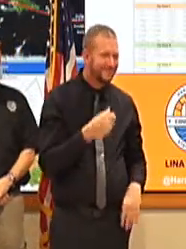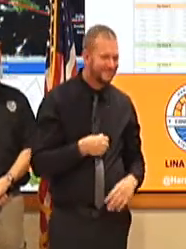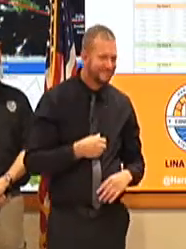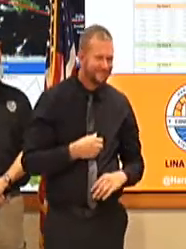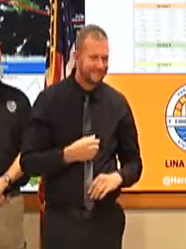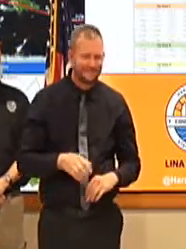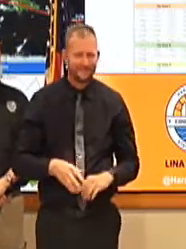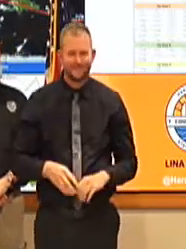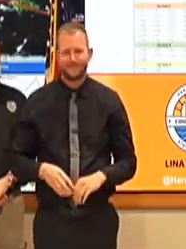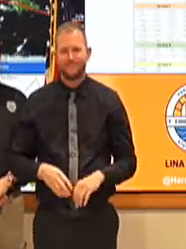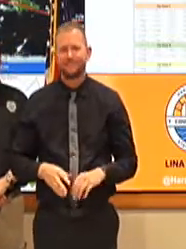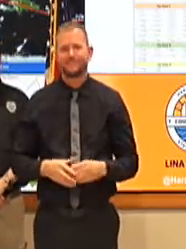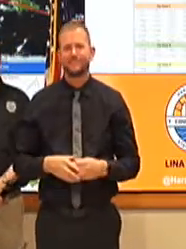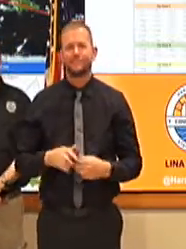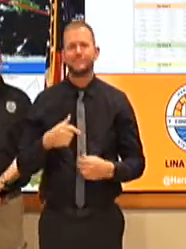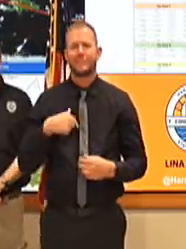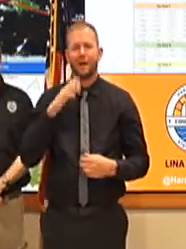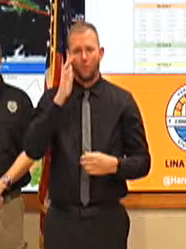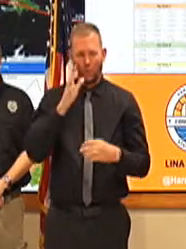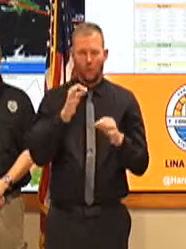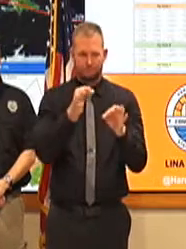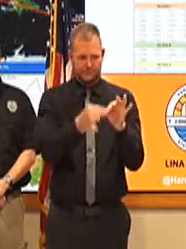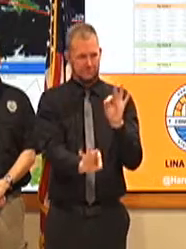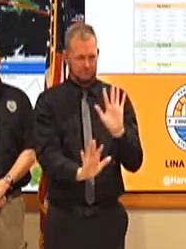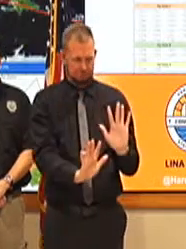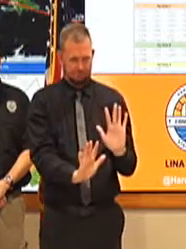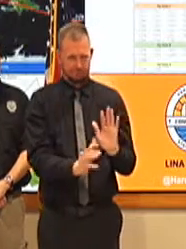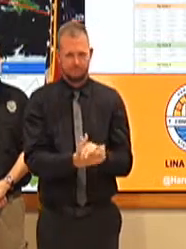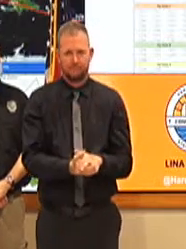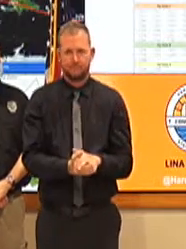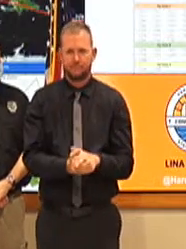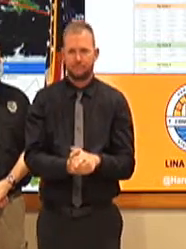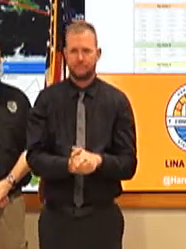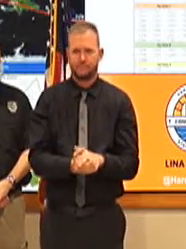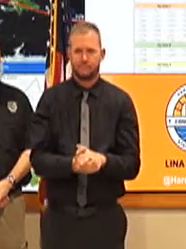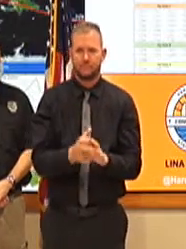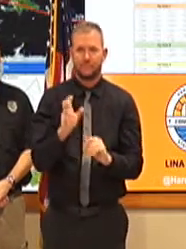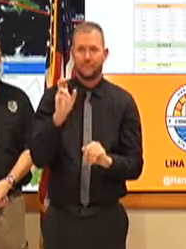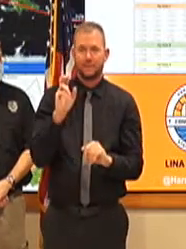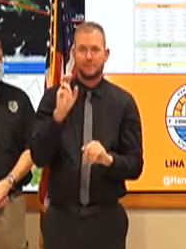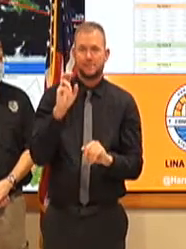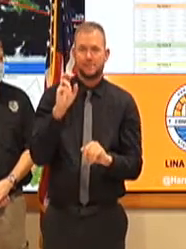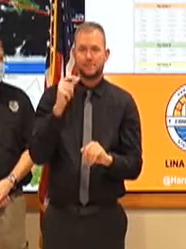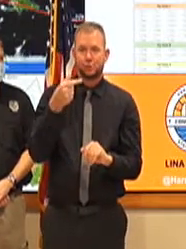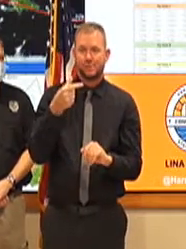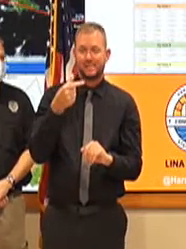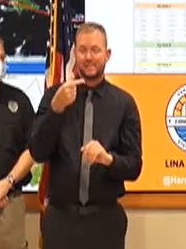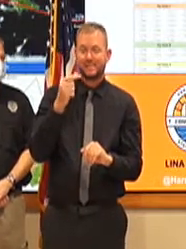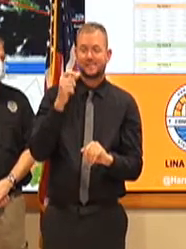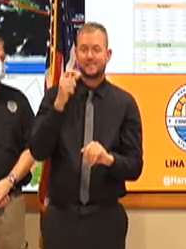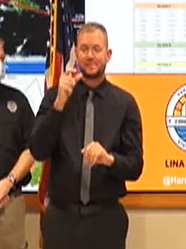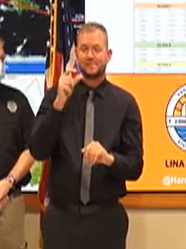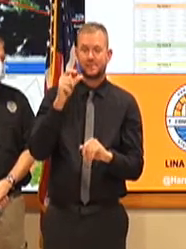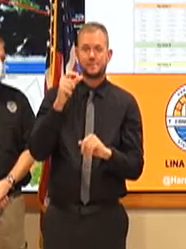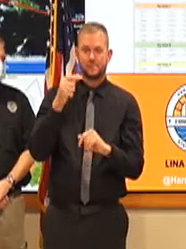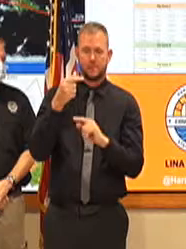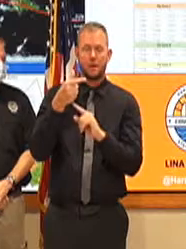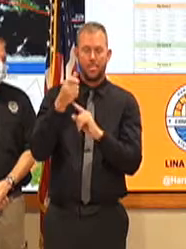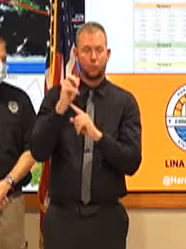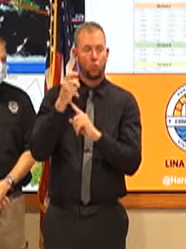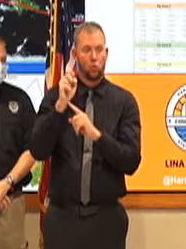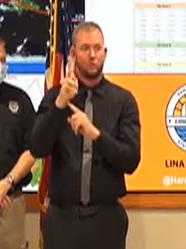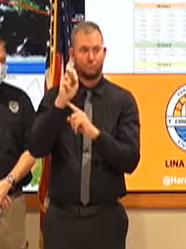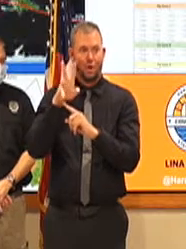Let me just say the NRG, the George R. Brown has already been set up as a potential,